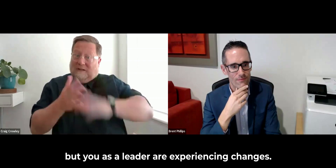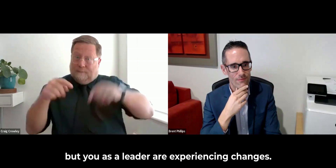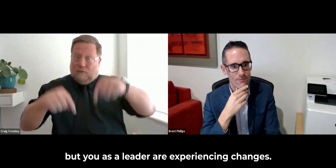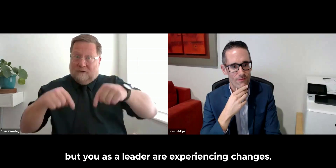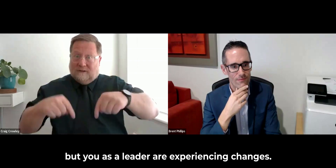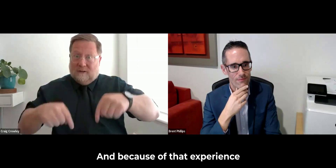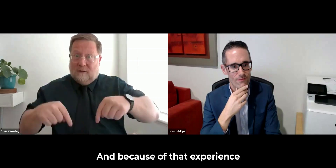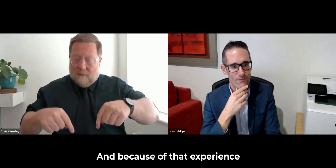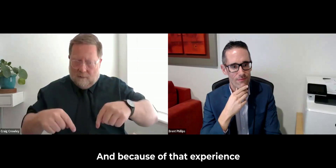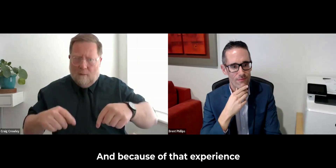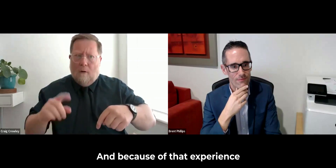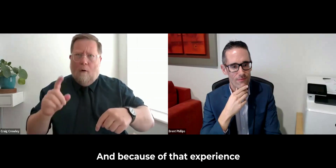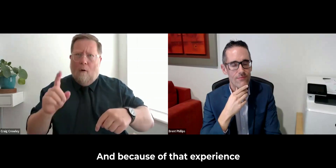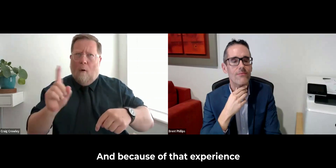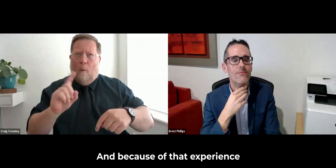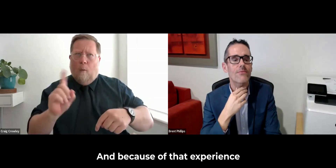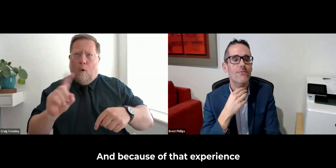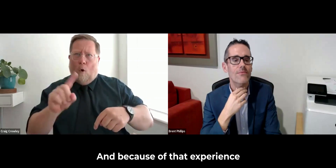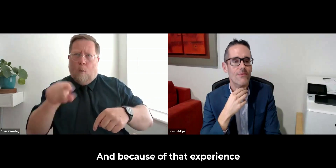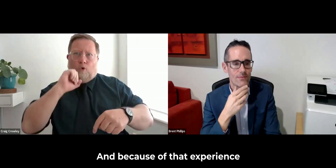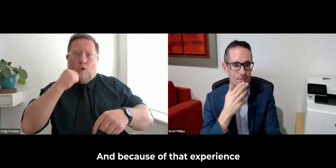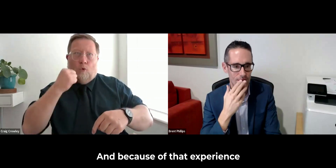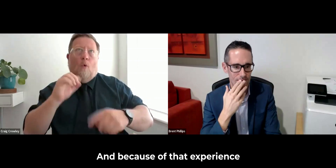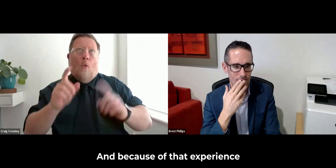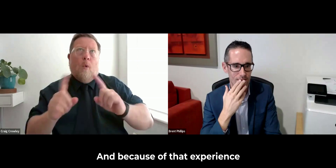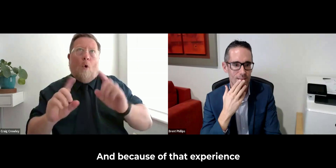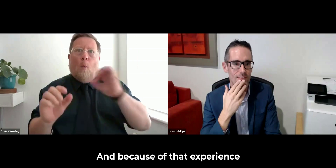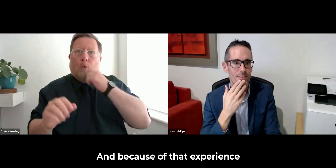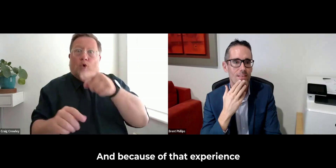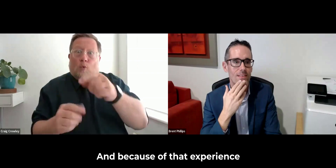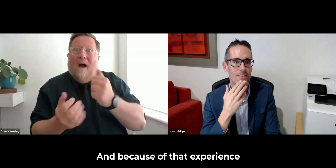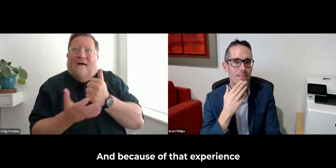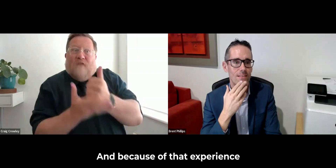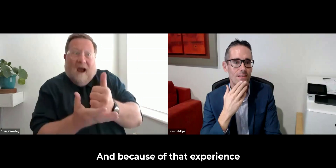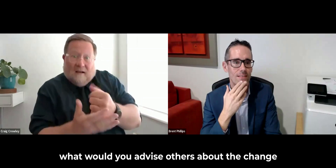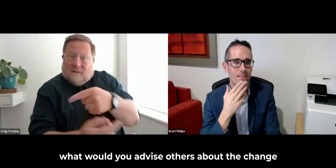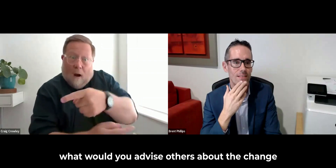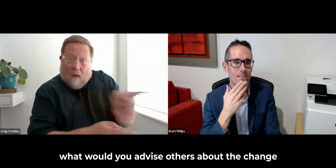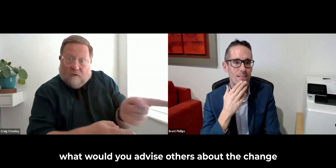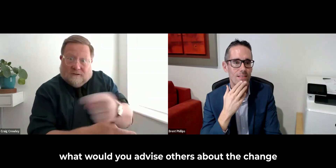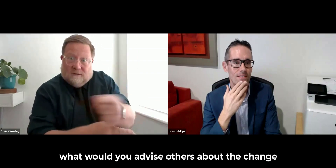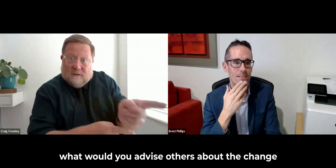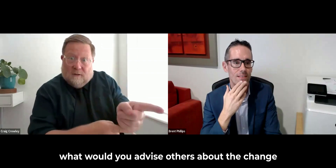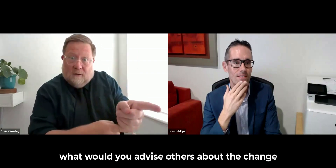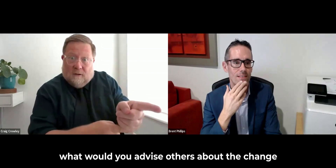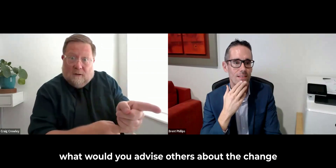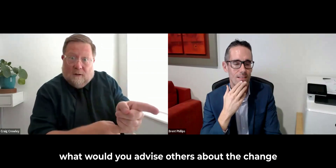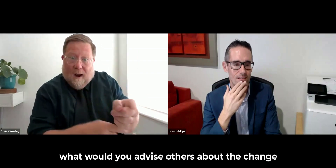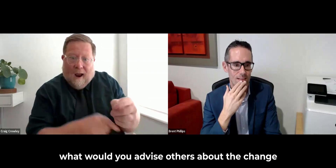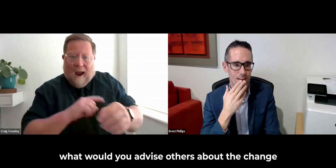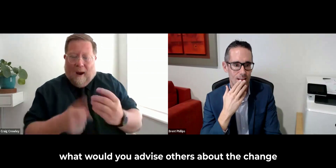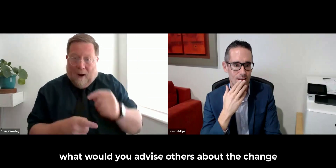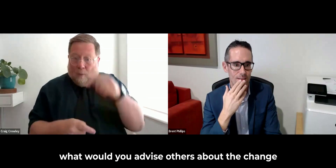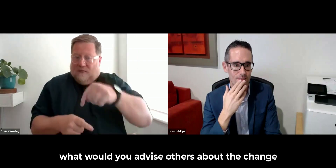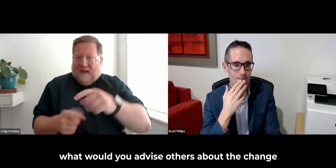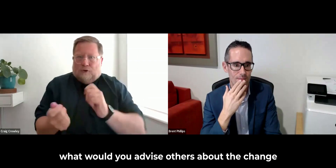changes, and because of that experience, what would you advise